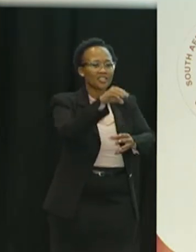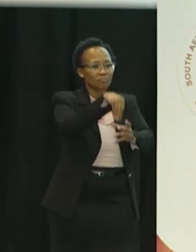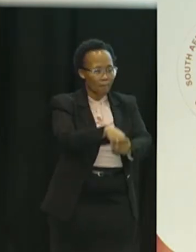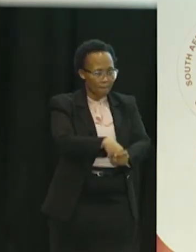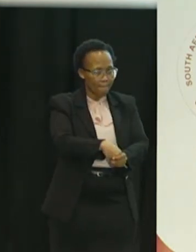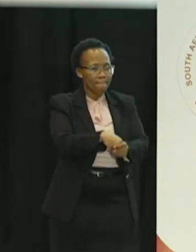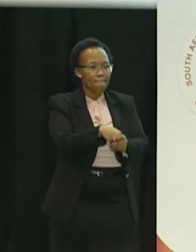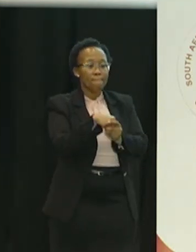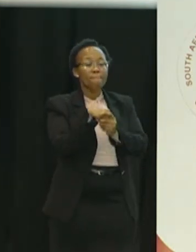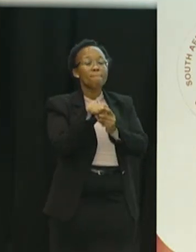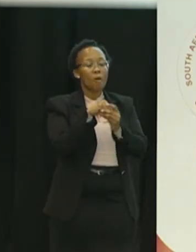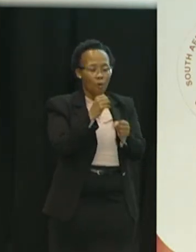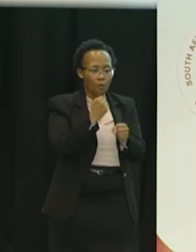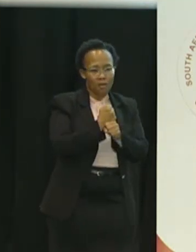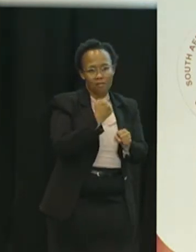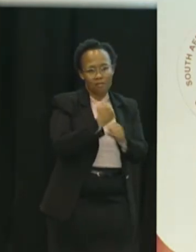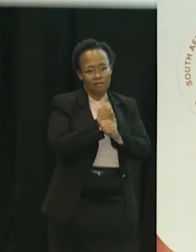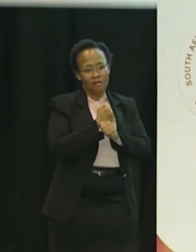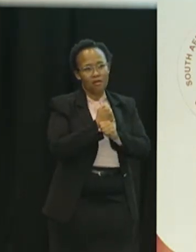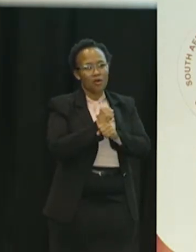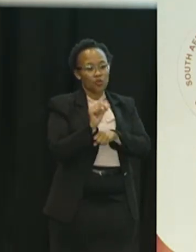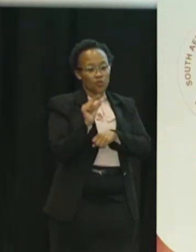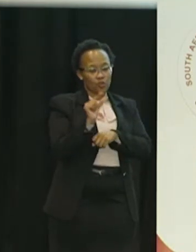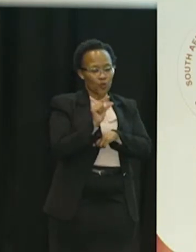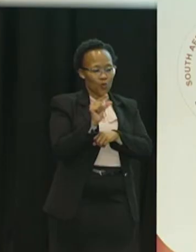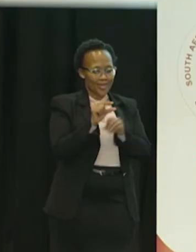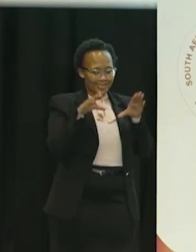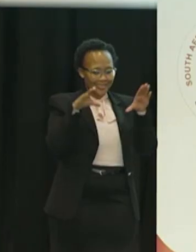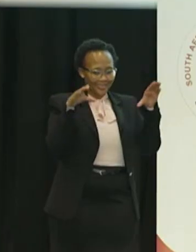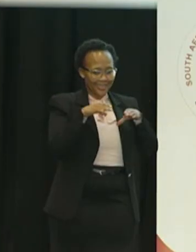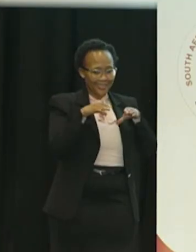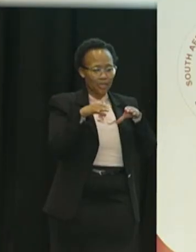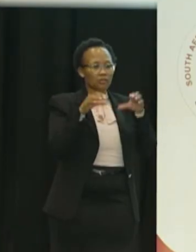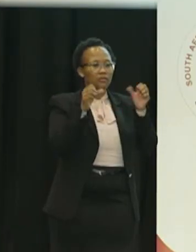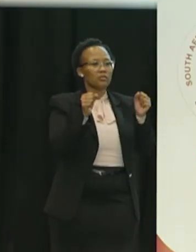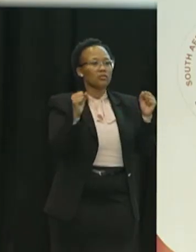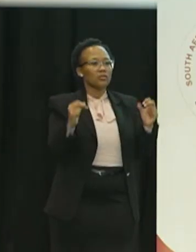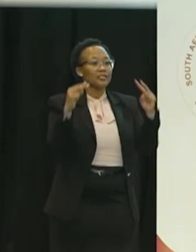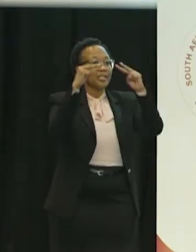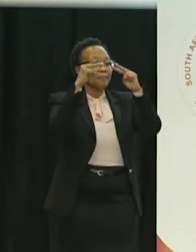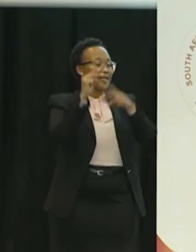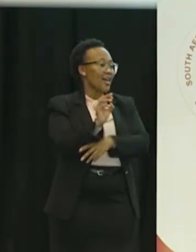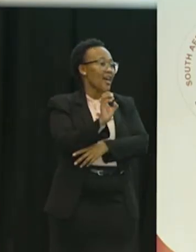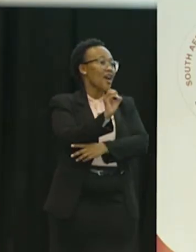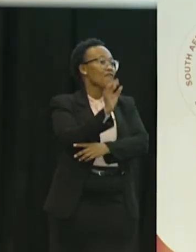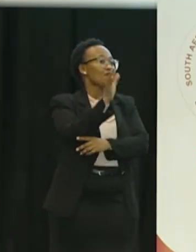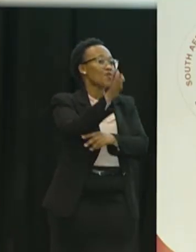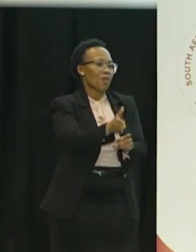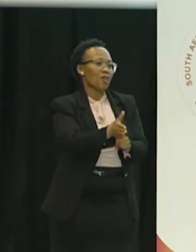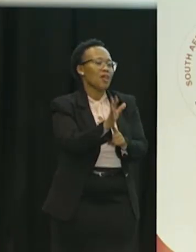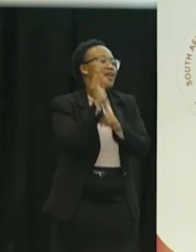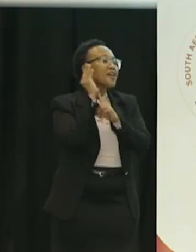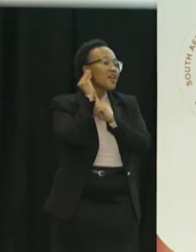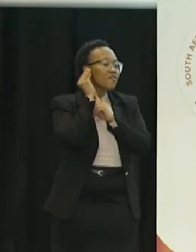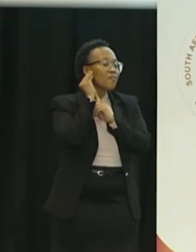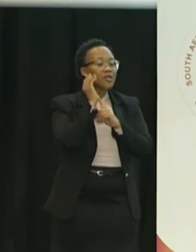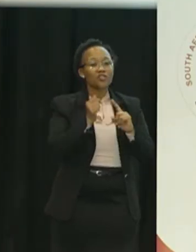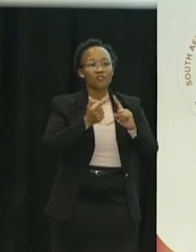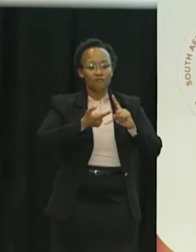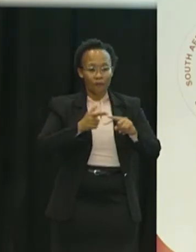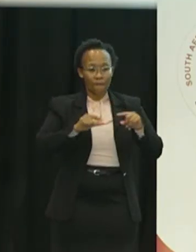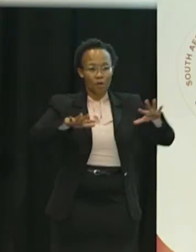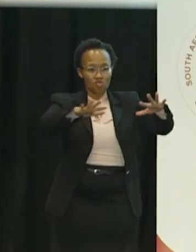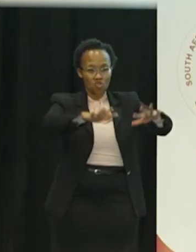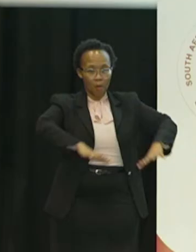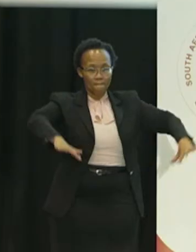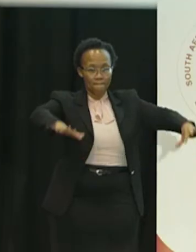soon we're gonna be having sector summits. So which means the conversations, the rich information that comes out of this room is something that